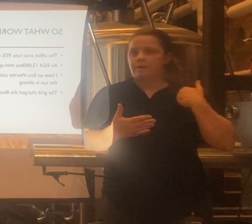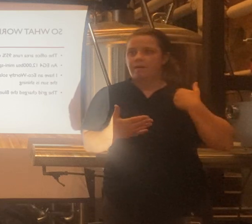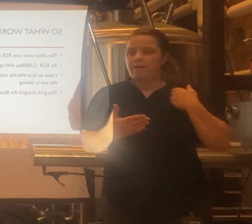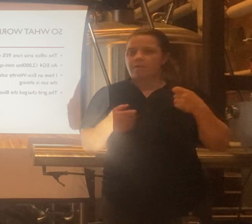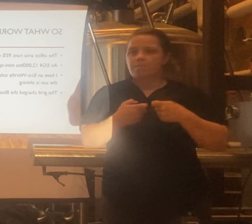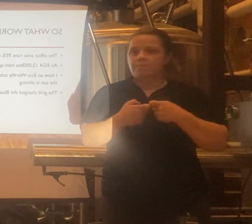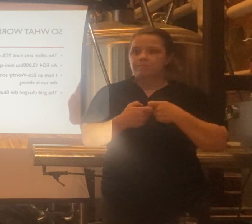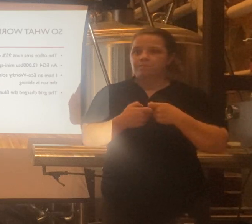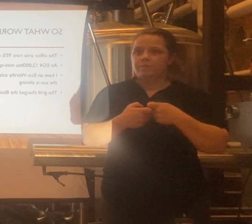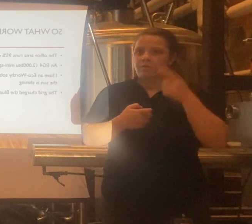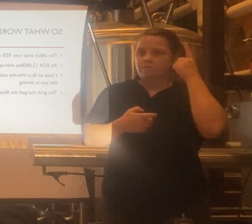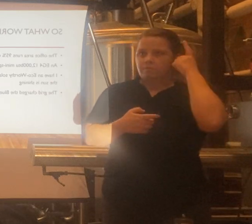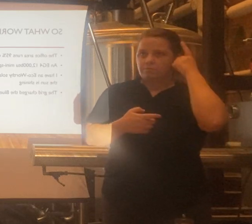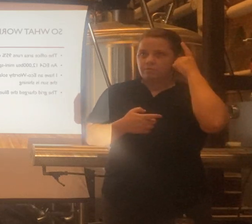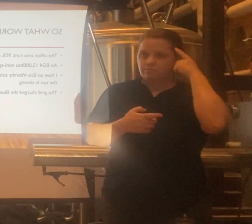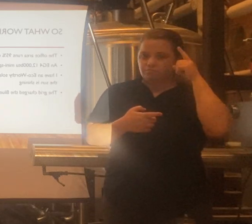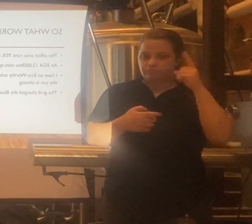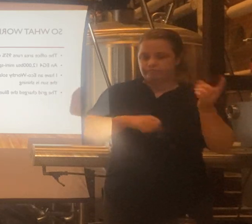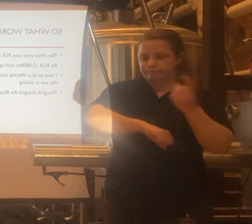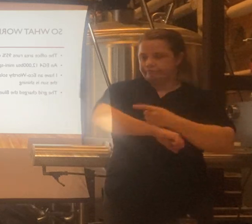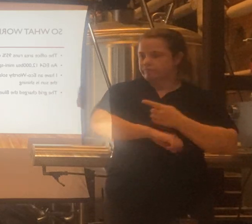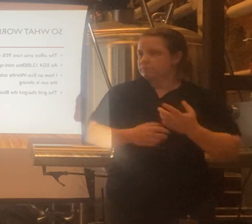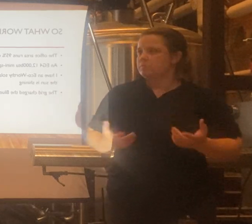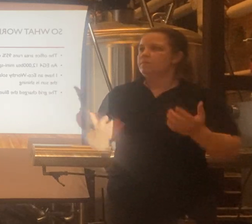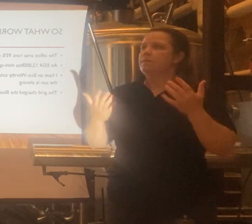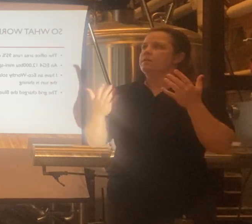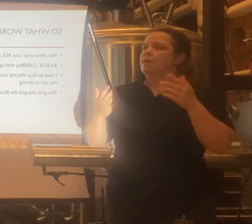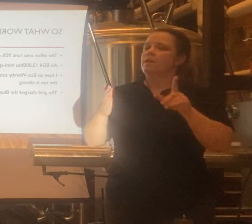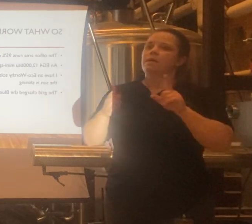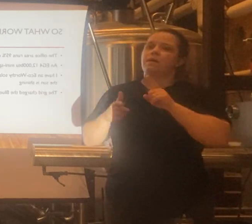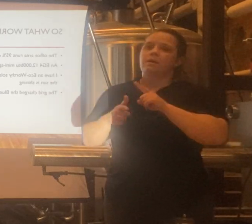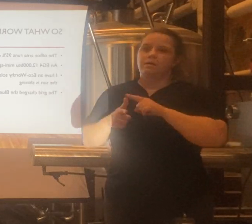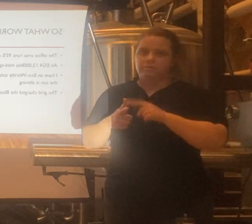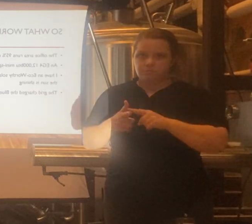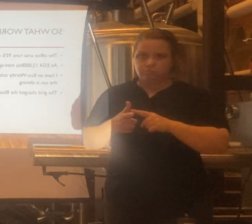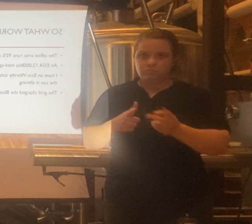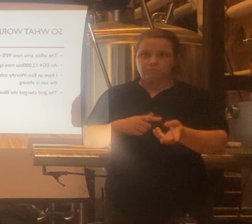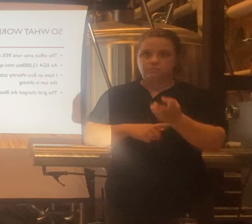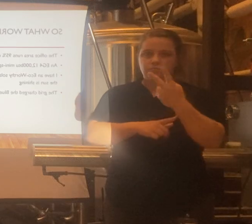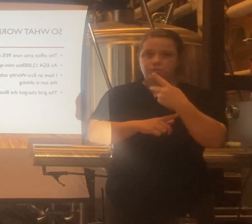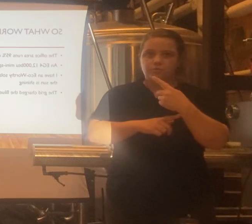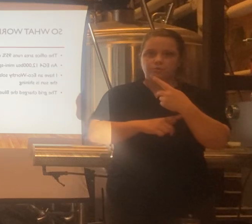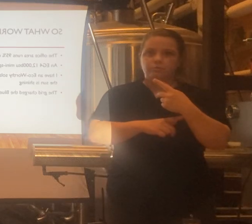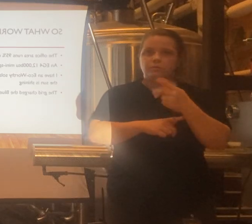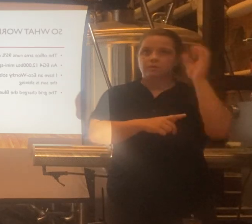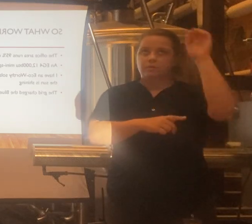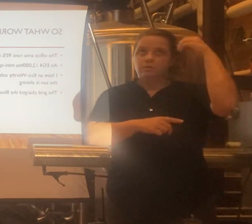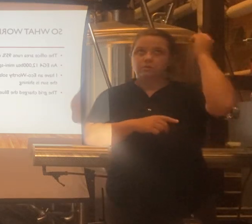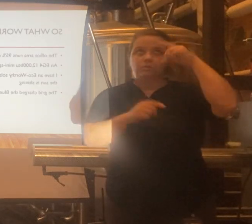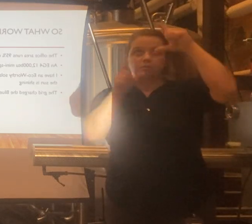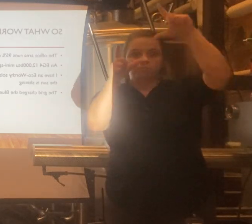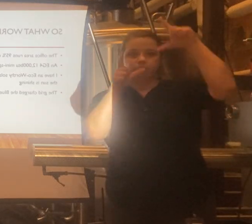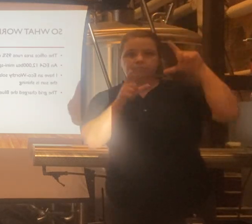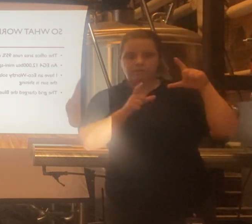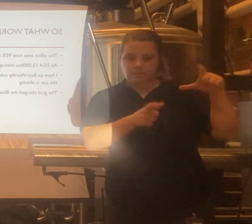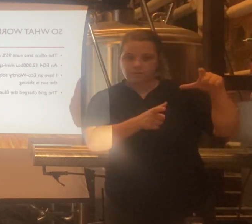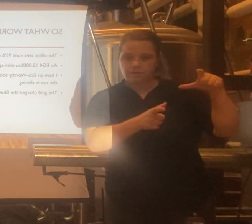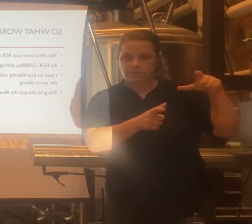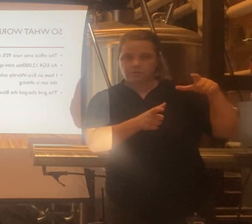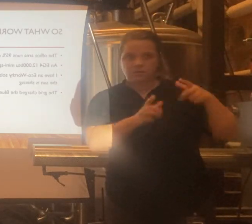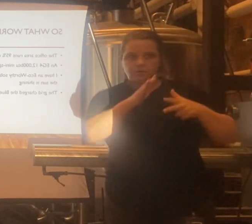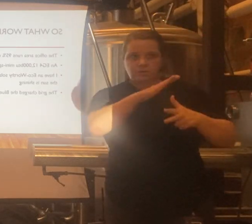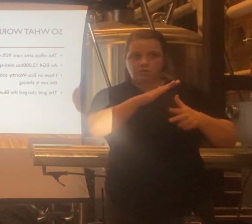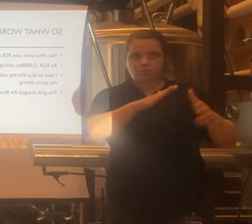And then I had the 2 panels on the tracker, which we'll see a picture of in a minute. And so when the sun shines, it charges it up very